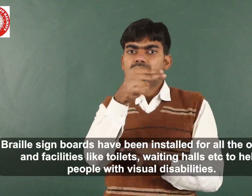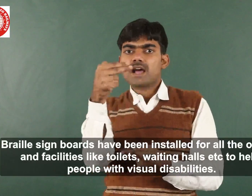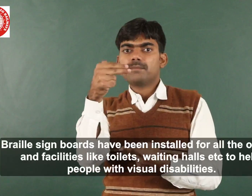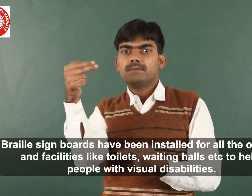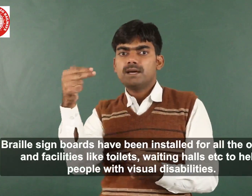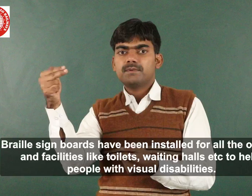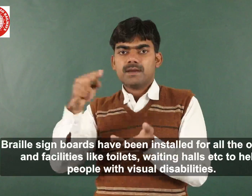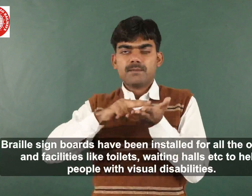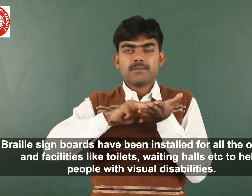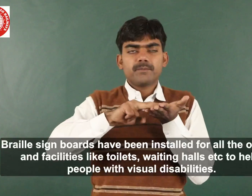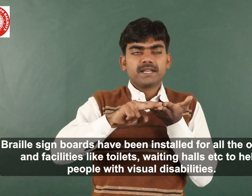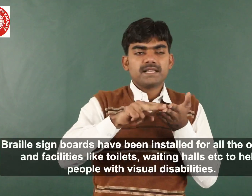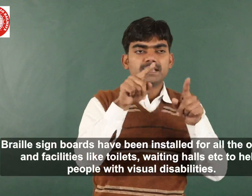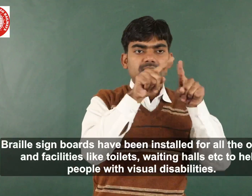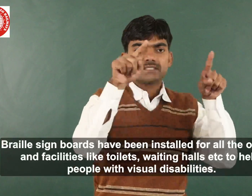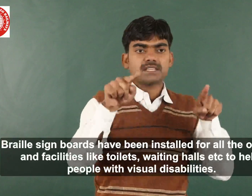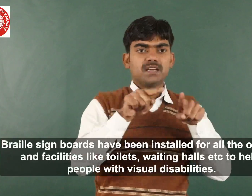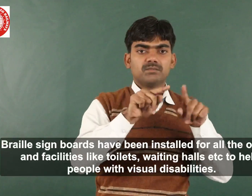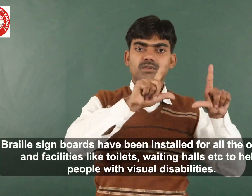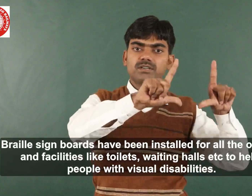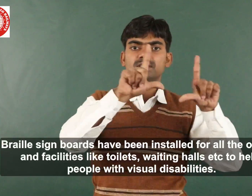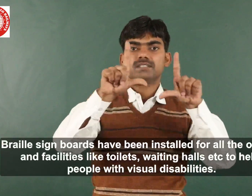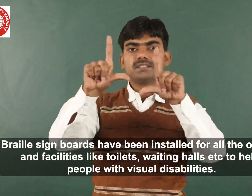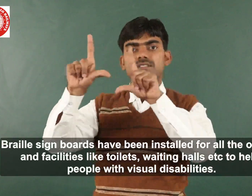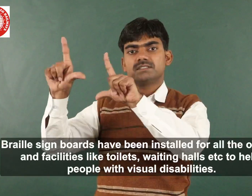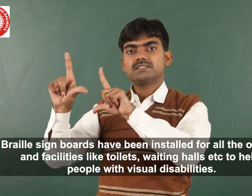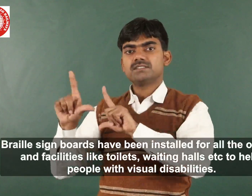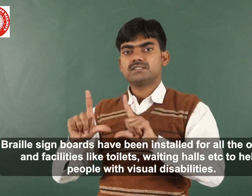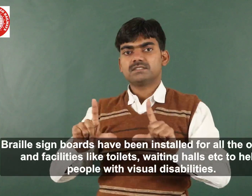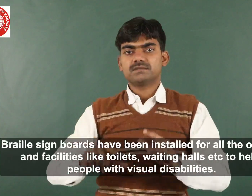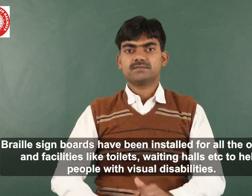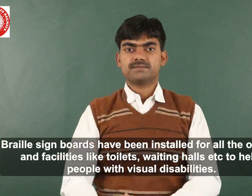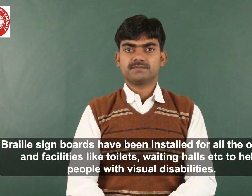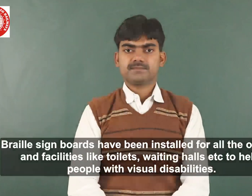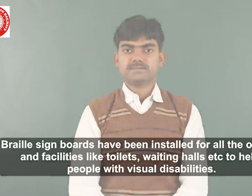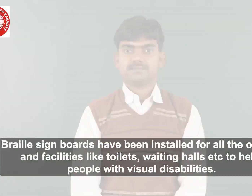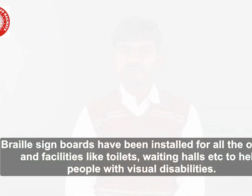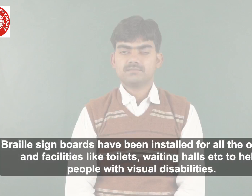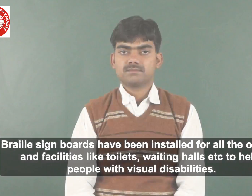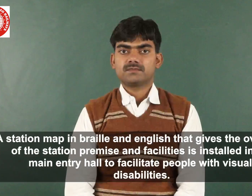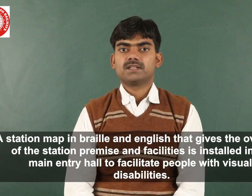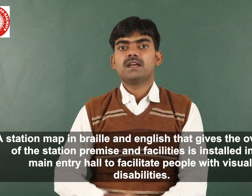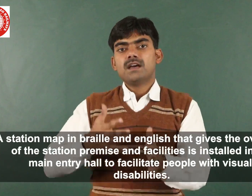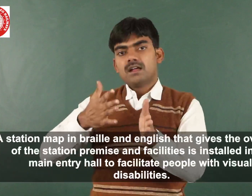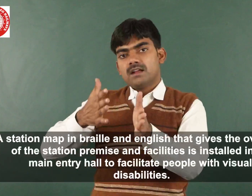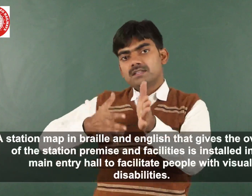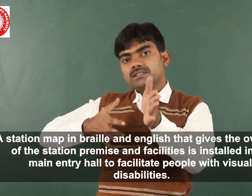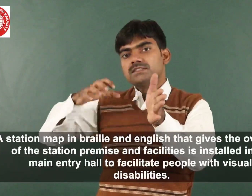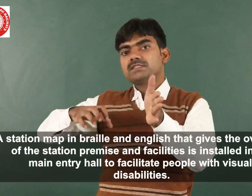toilets, waiting halls, etc. to help people with visual disabilities. A station map